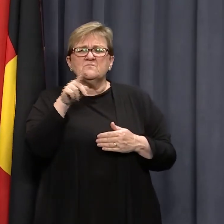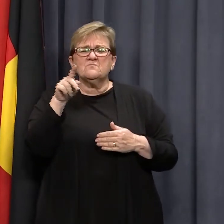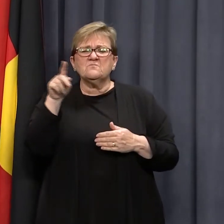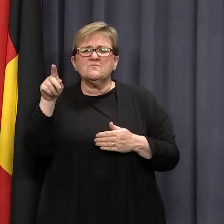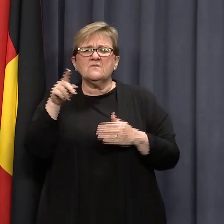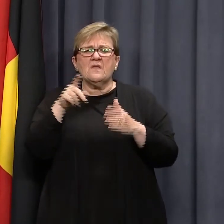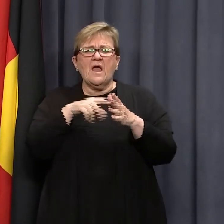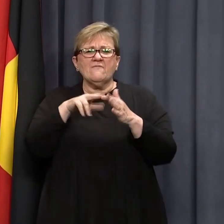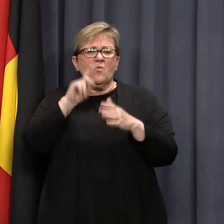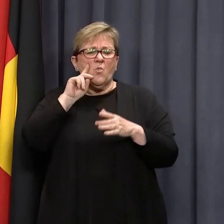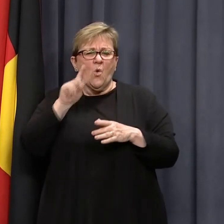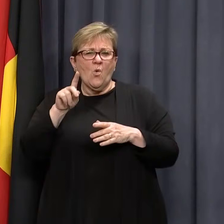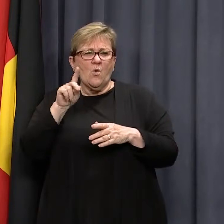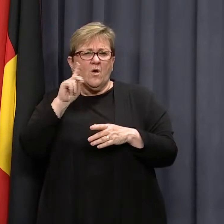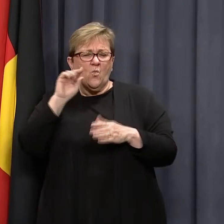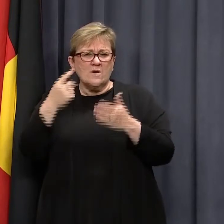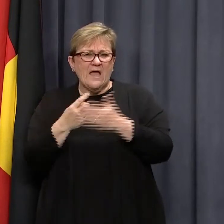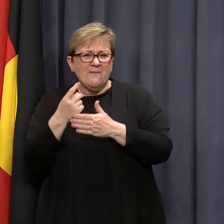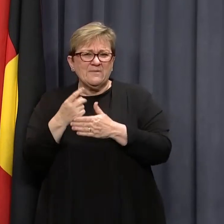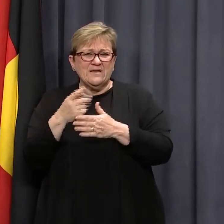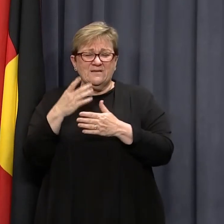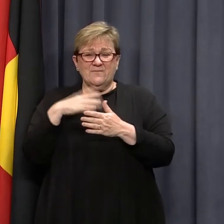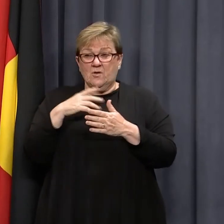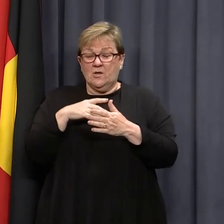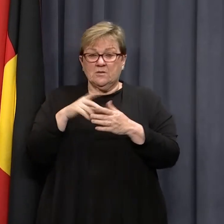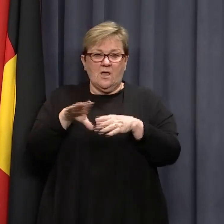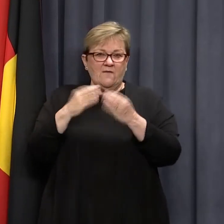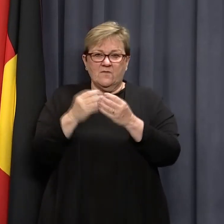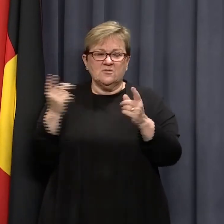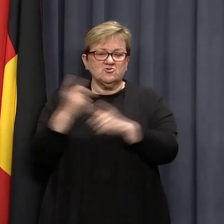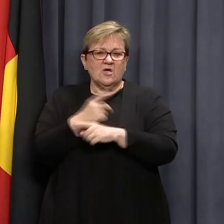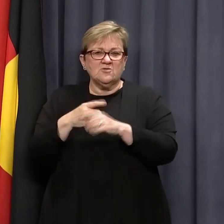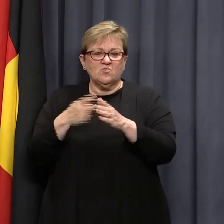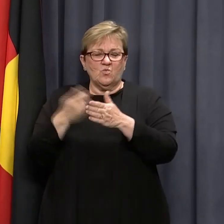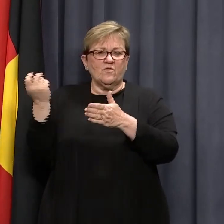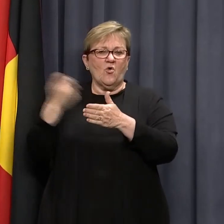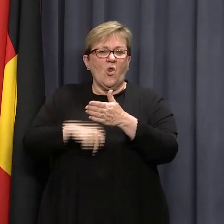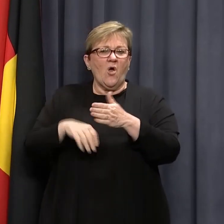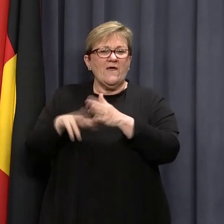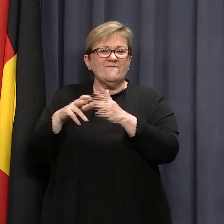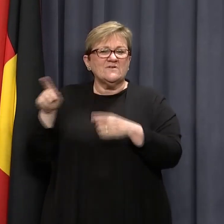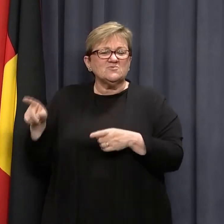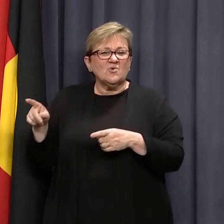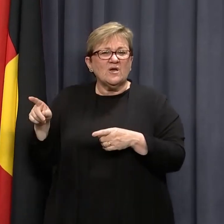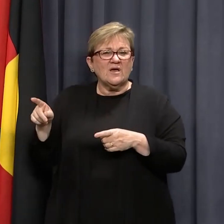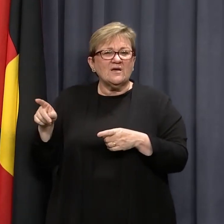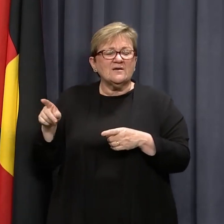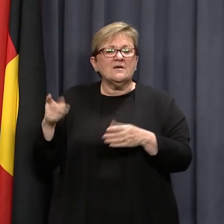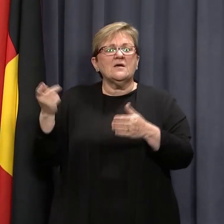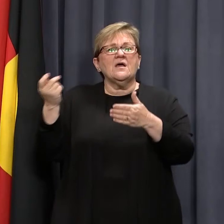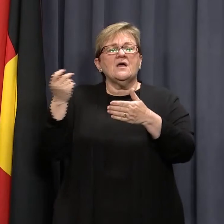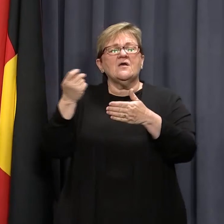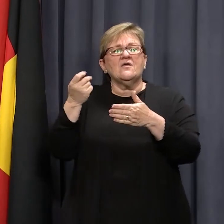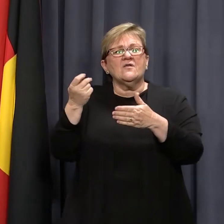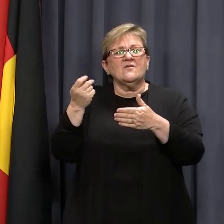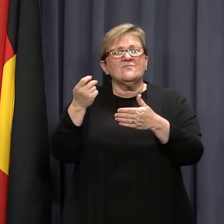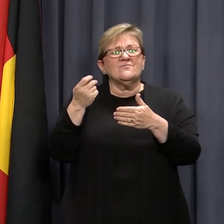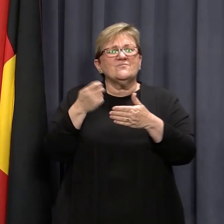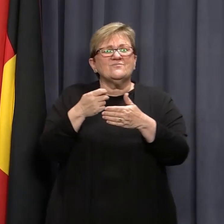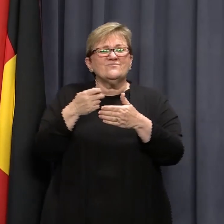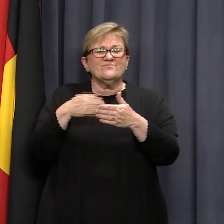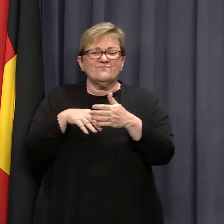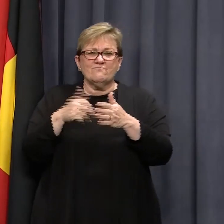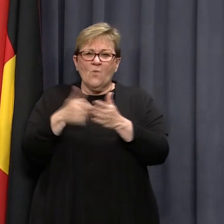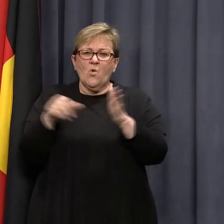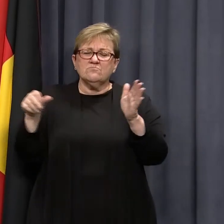at their current arrangements. Obviously, they're changing with the lockdown in Victoria, with the lockdown, the